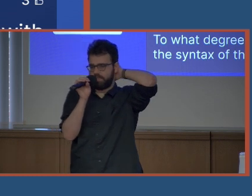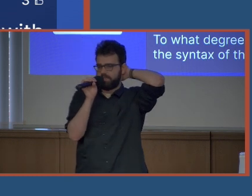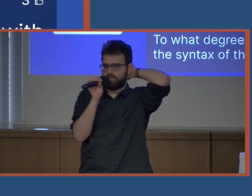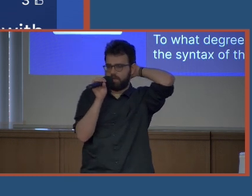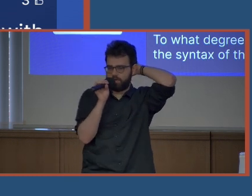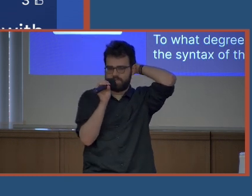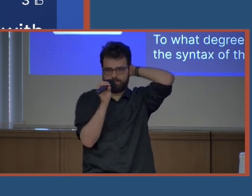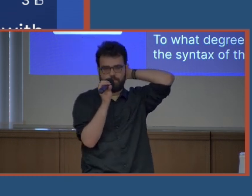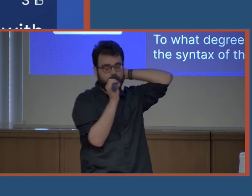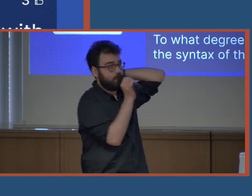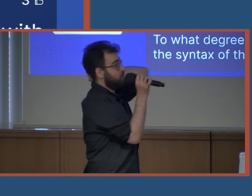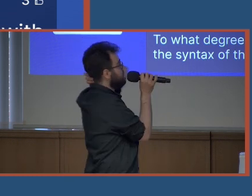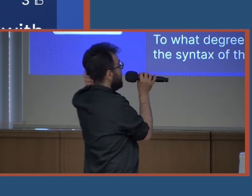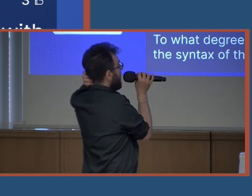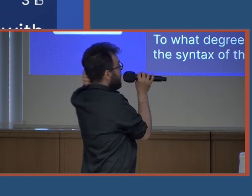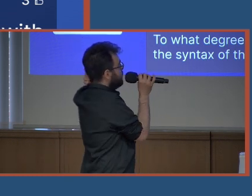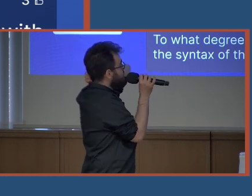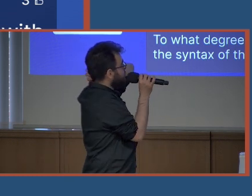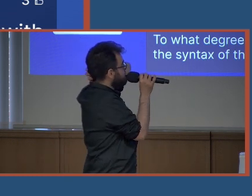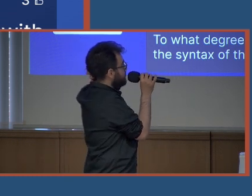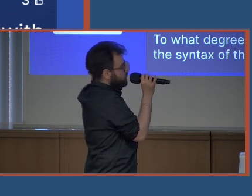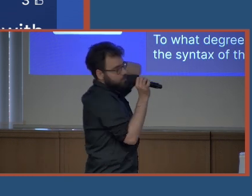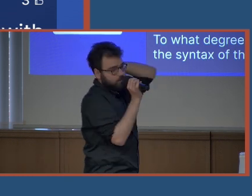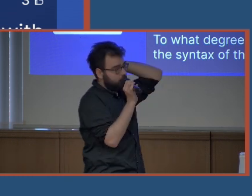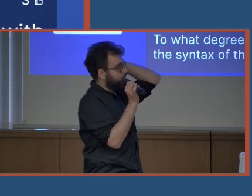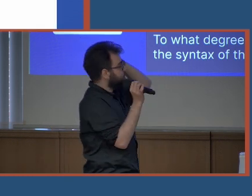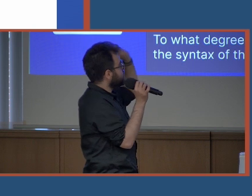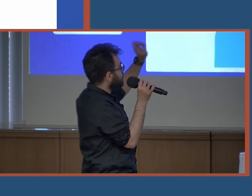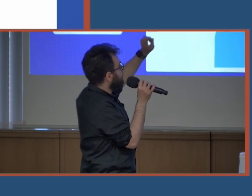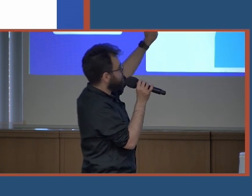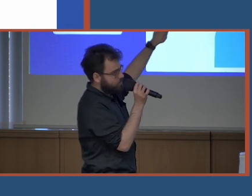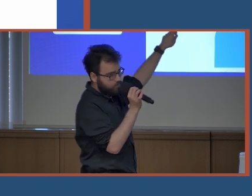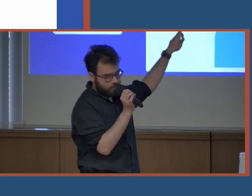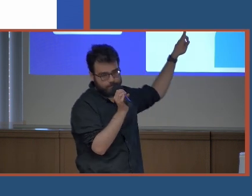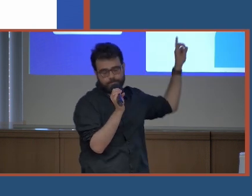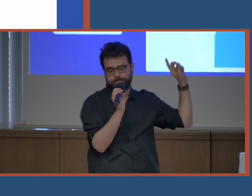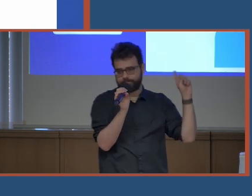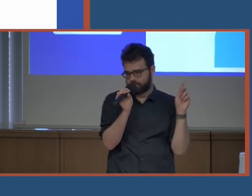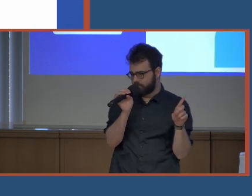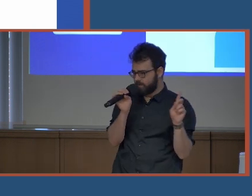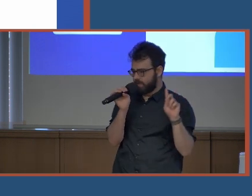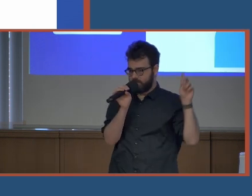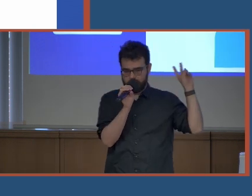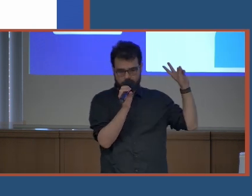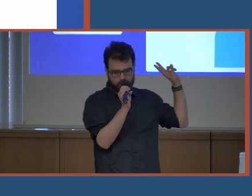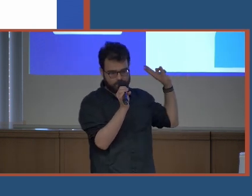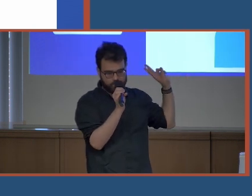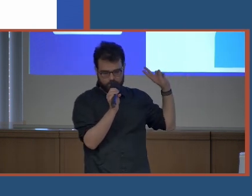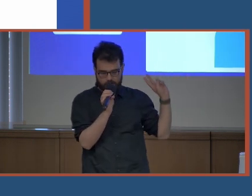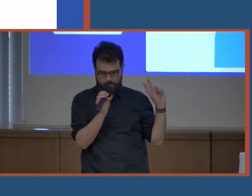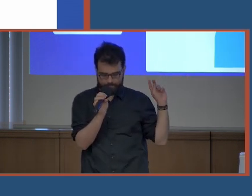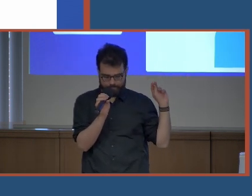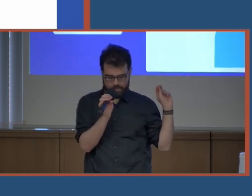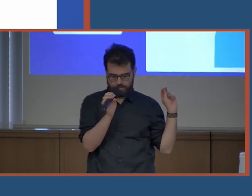discussions in the local deaf communities. What about Signuno? So Gestuno, okay, because there are